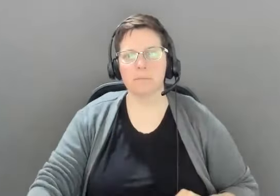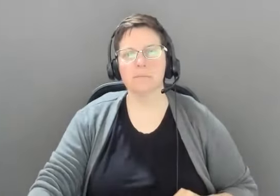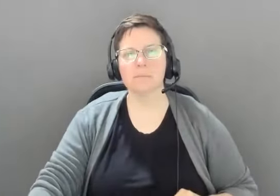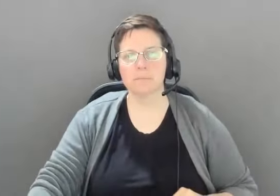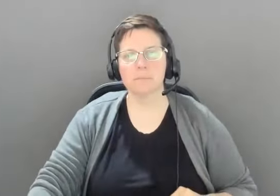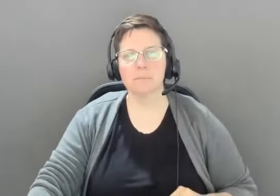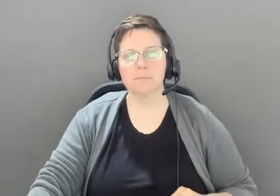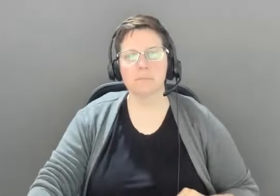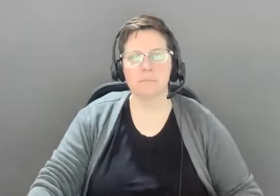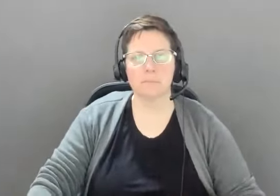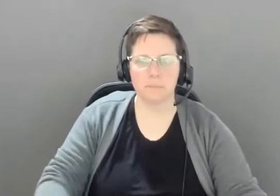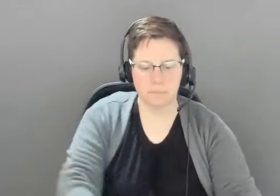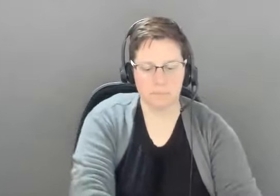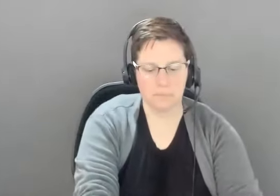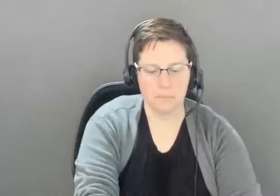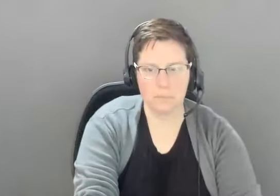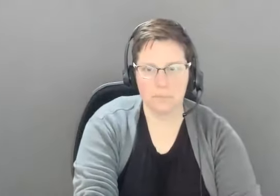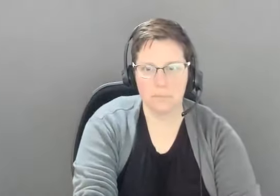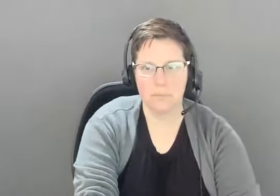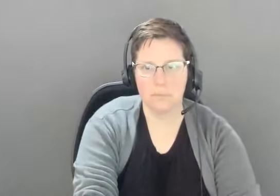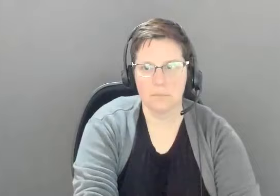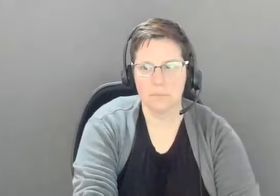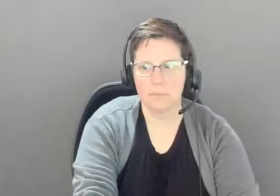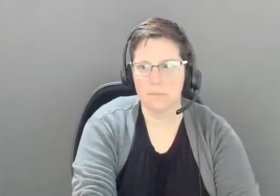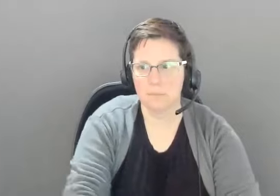is essential for preserving their privacy and dignity throughout the legal